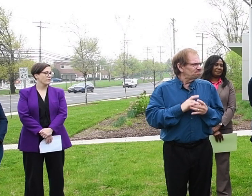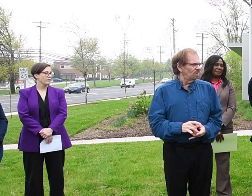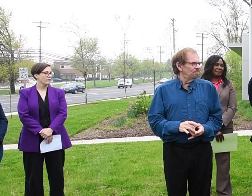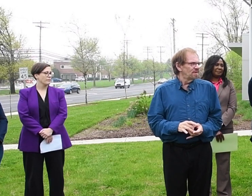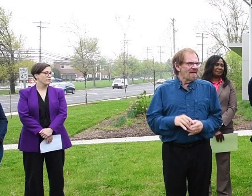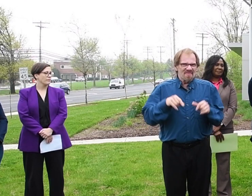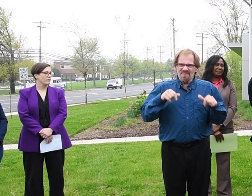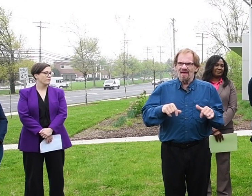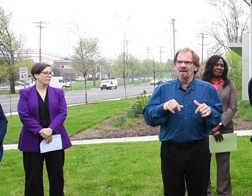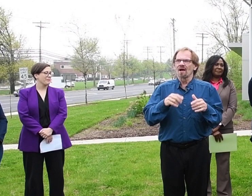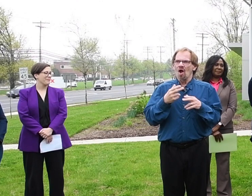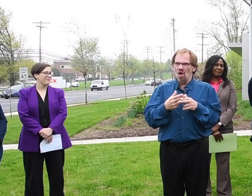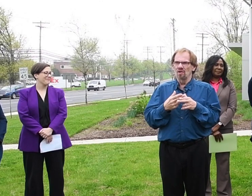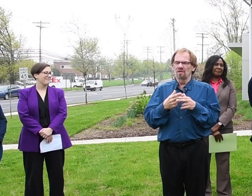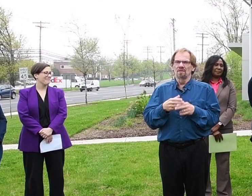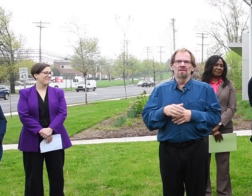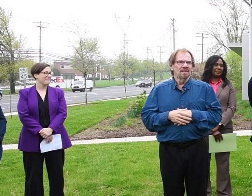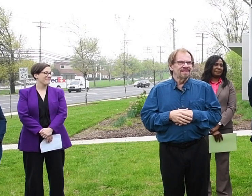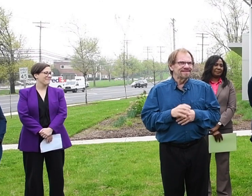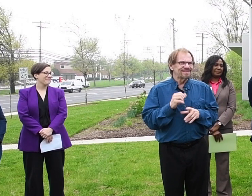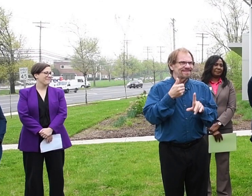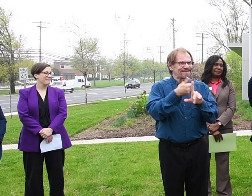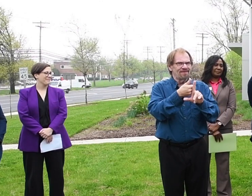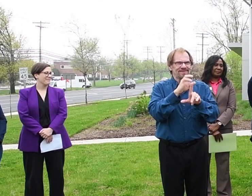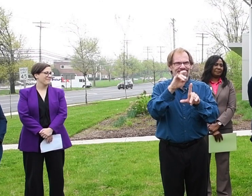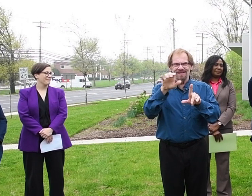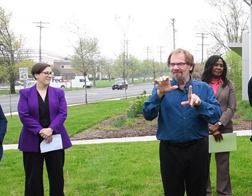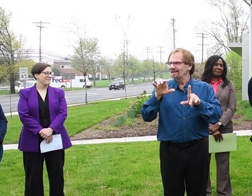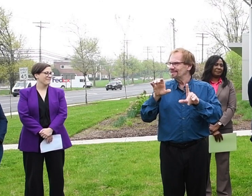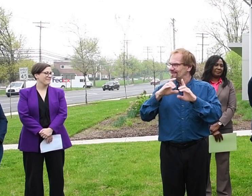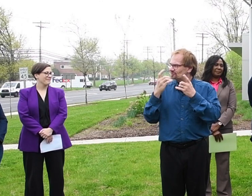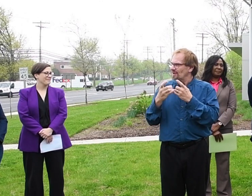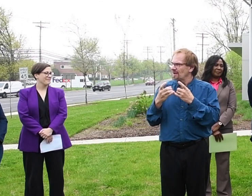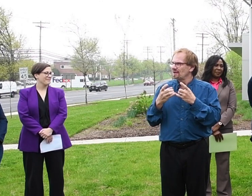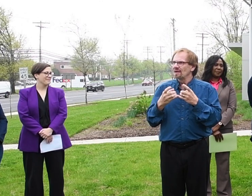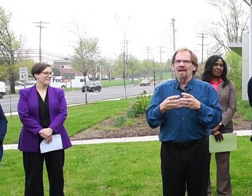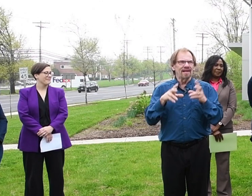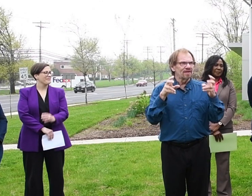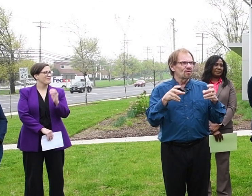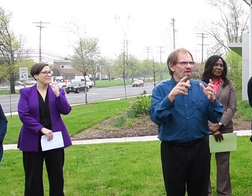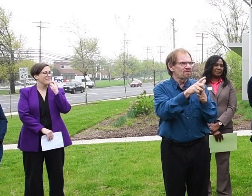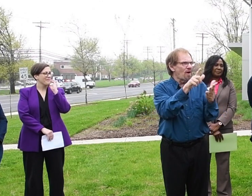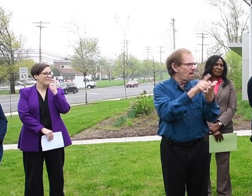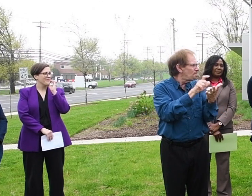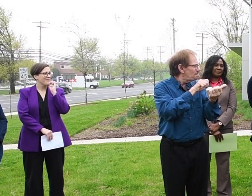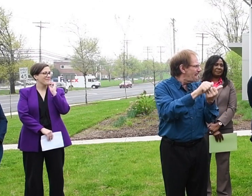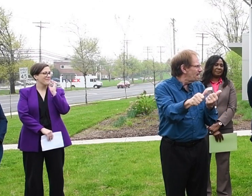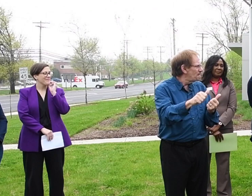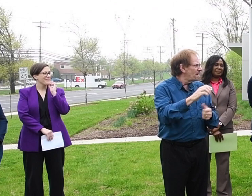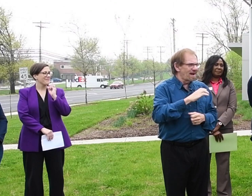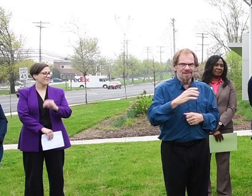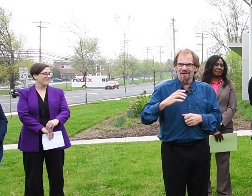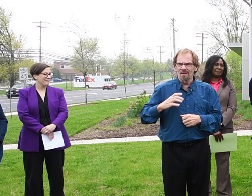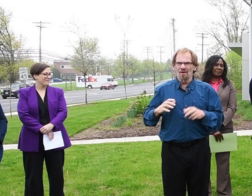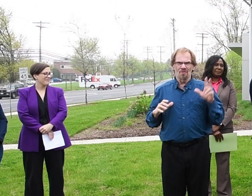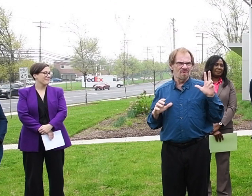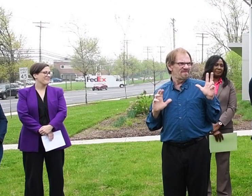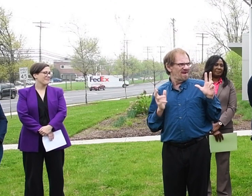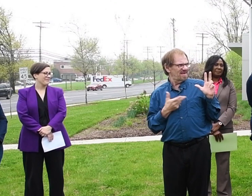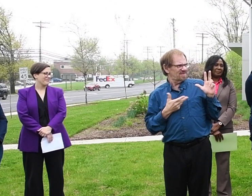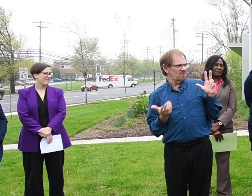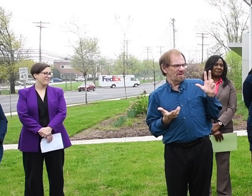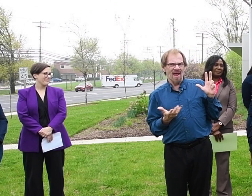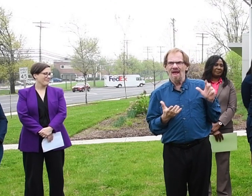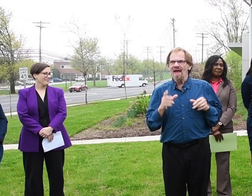Elkridge South Civic District. That is as a matter of law enacted by the council. 3 of my colleagues, or 3 of us, are here today. That